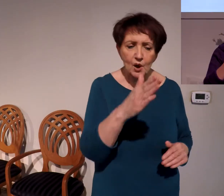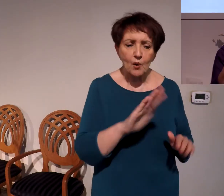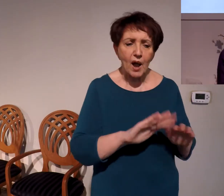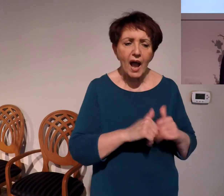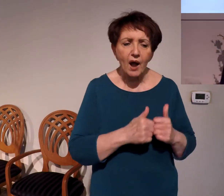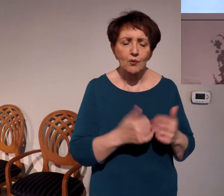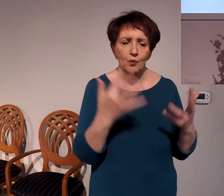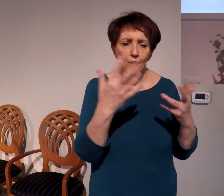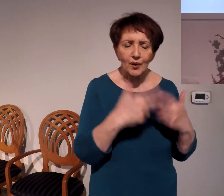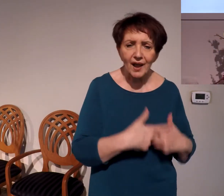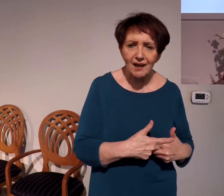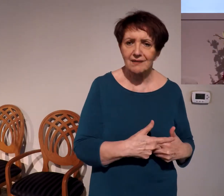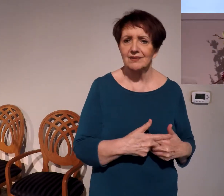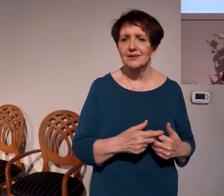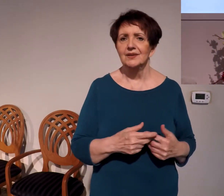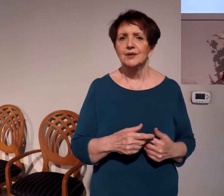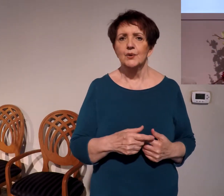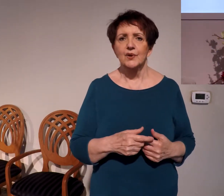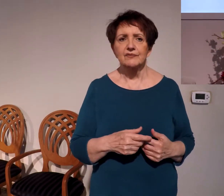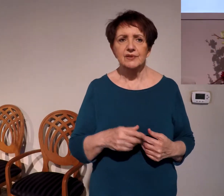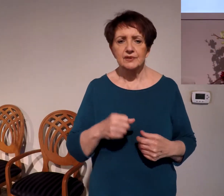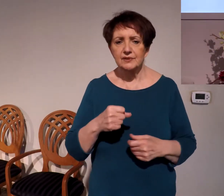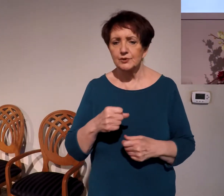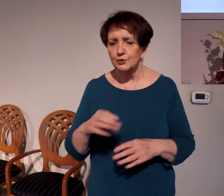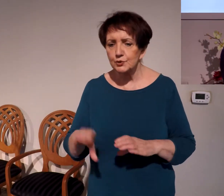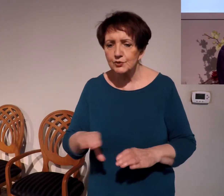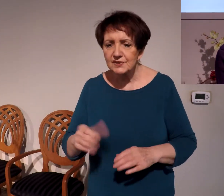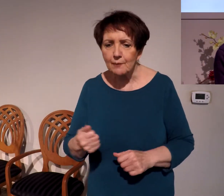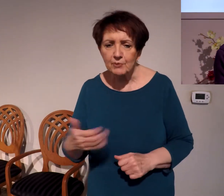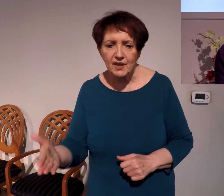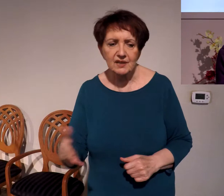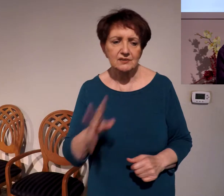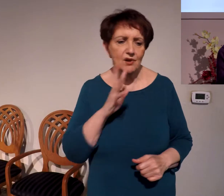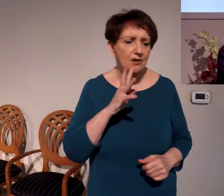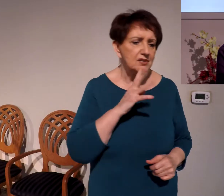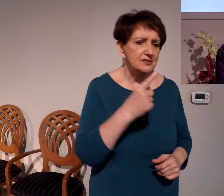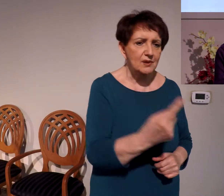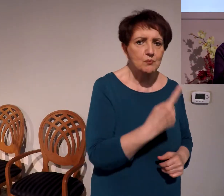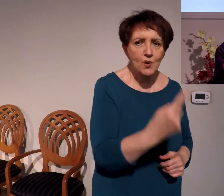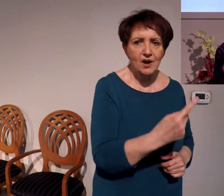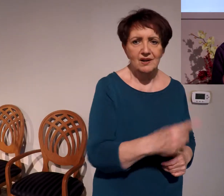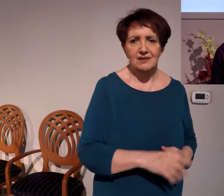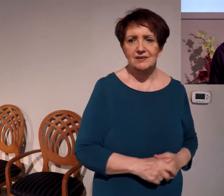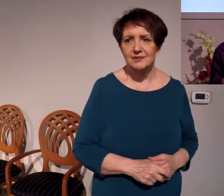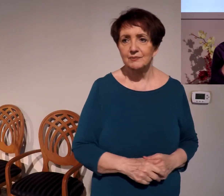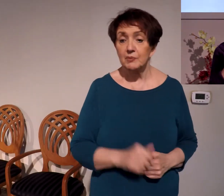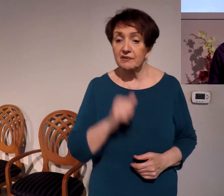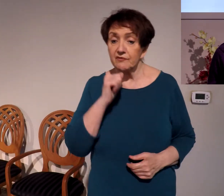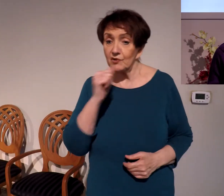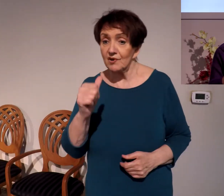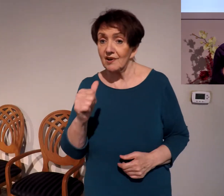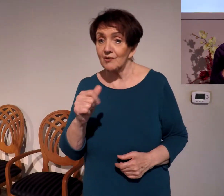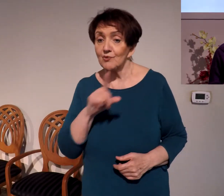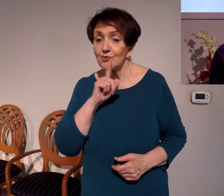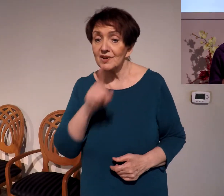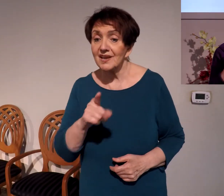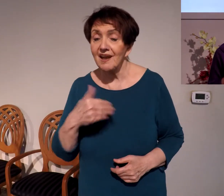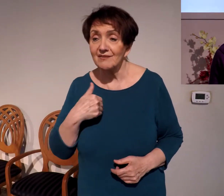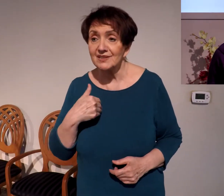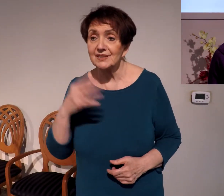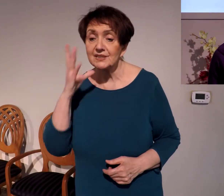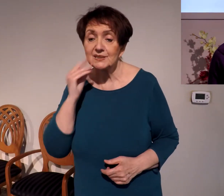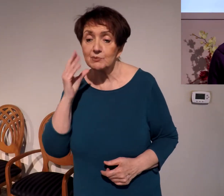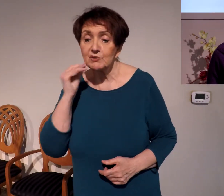to create something, do something, talk to someone. But if we are not actually in the experience in